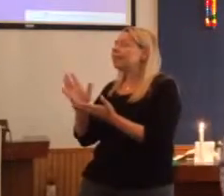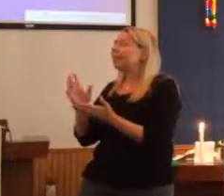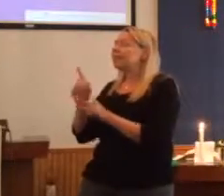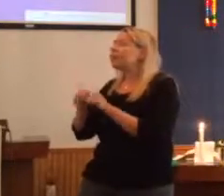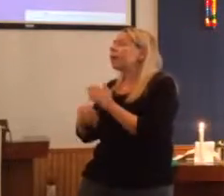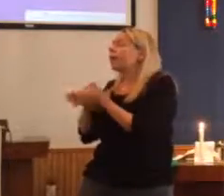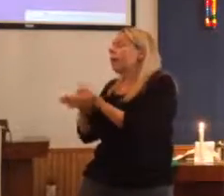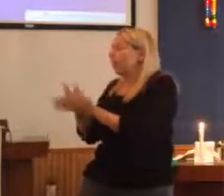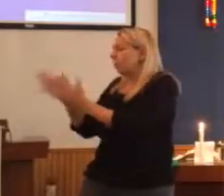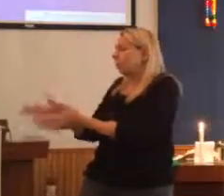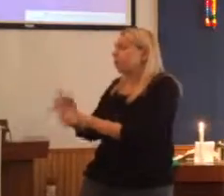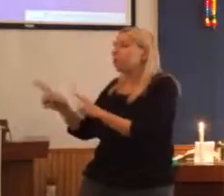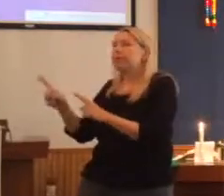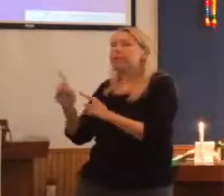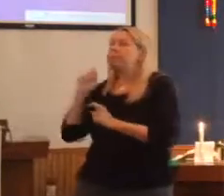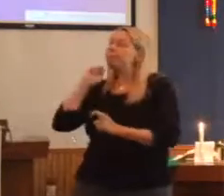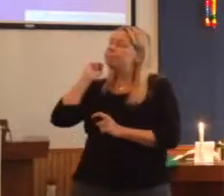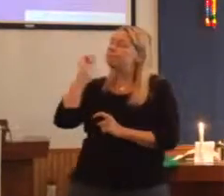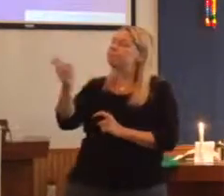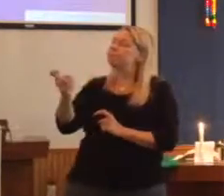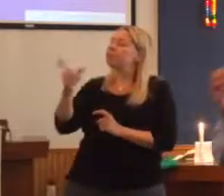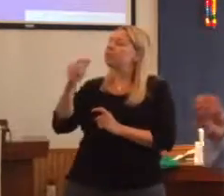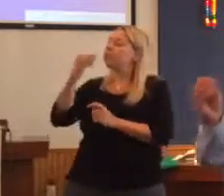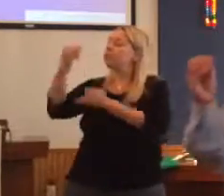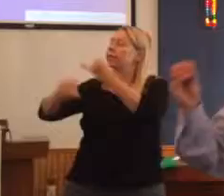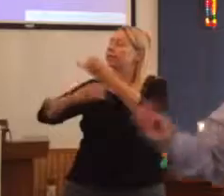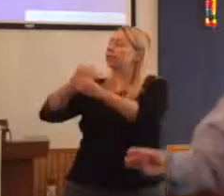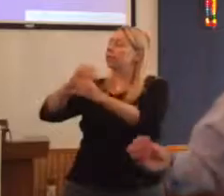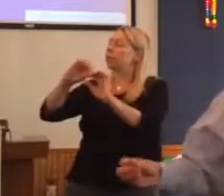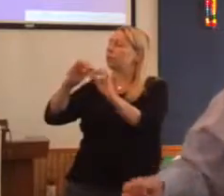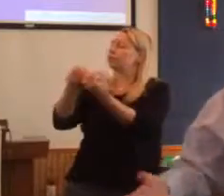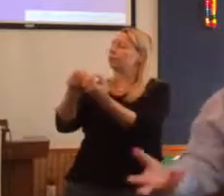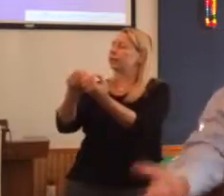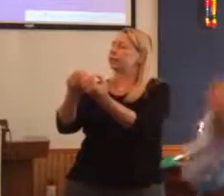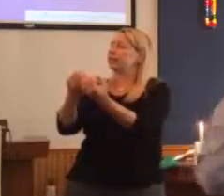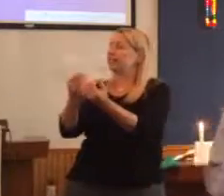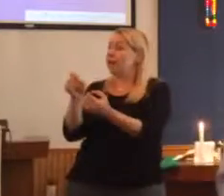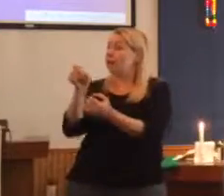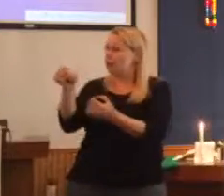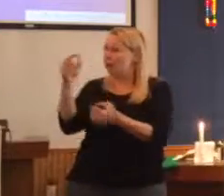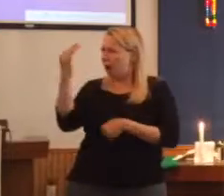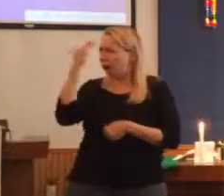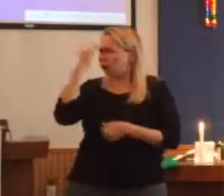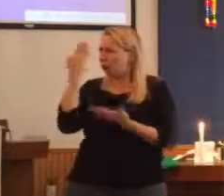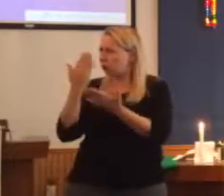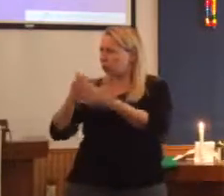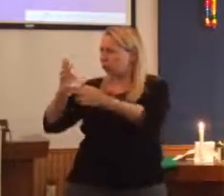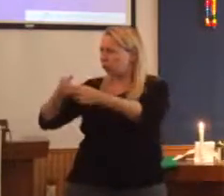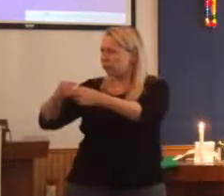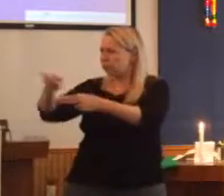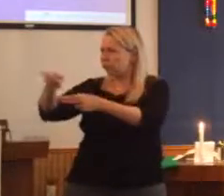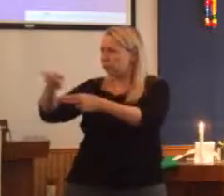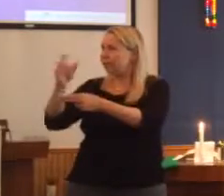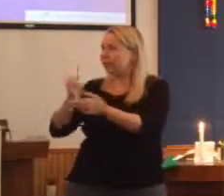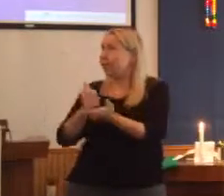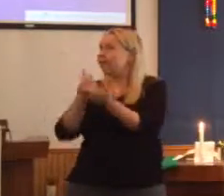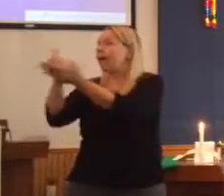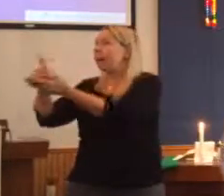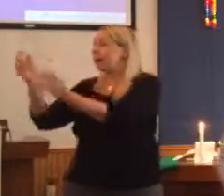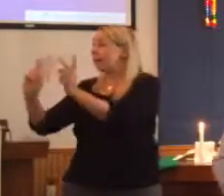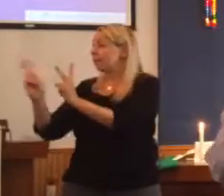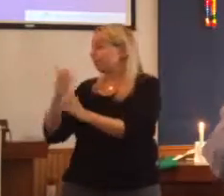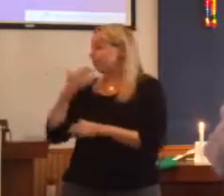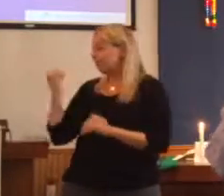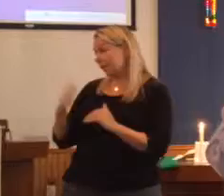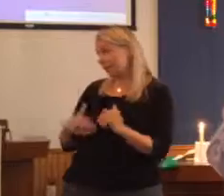mean that. Because you believe that that organization can provide the help that you can't provide yourself.